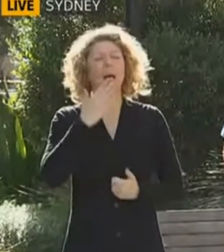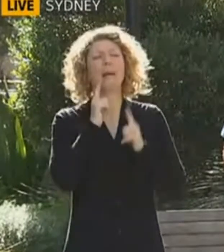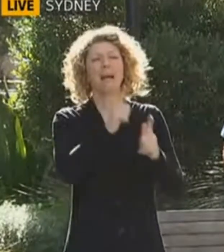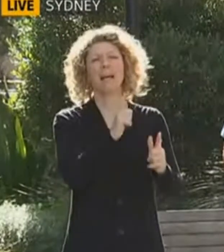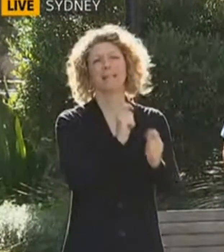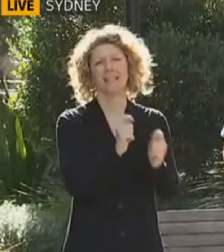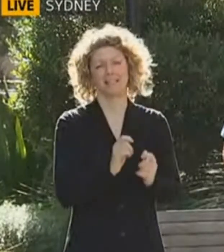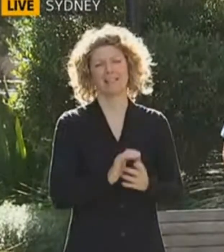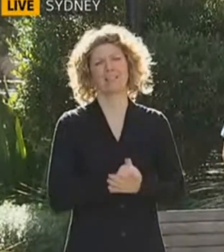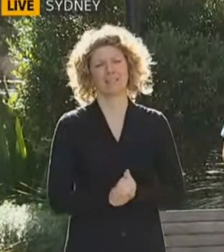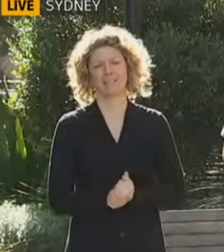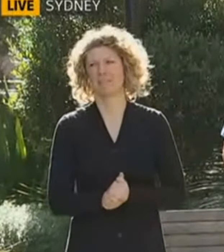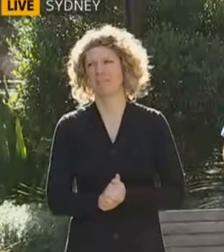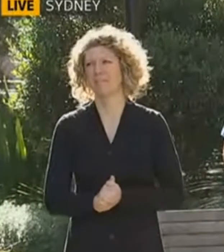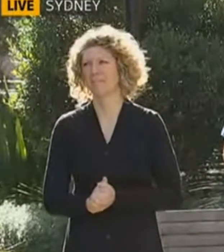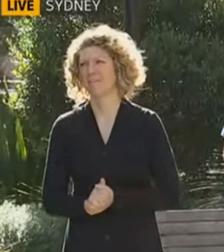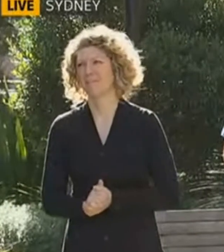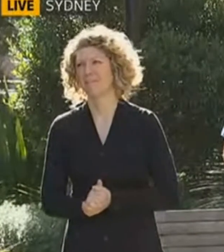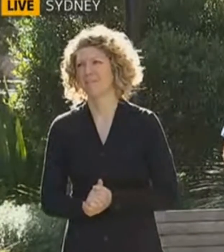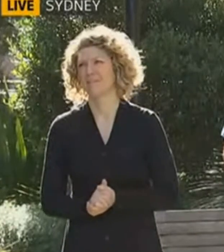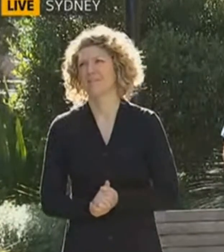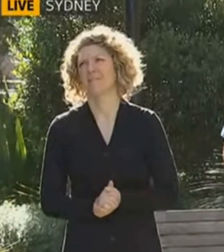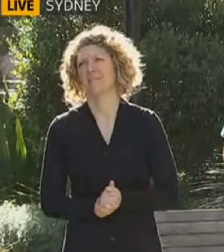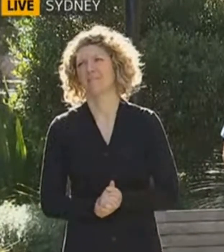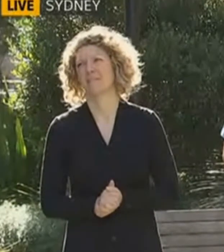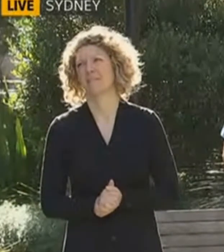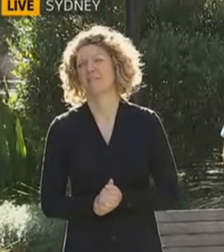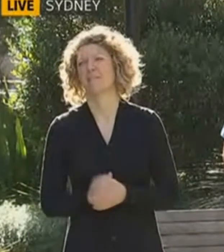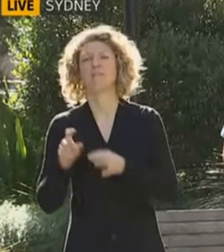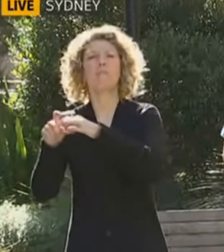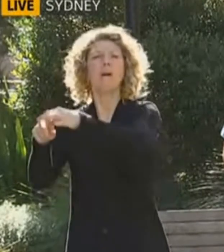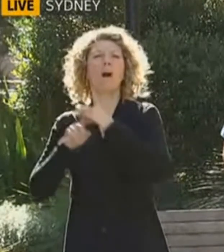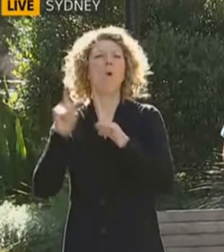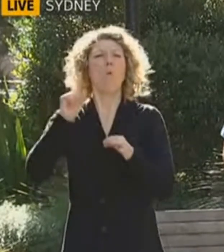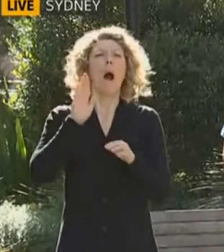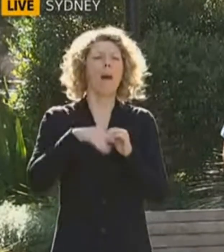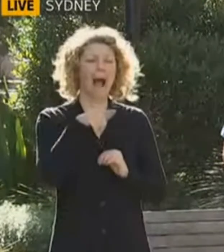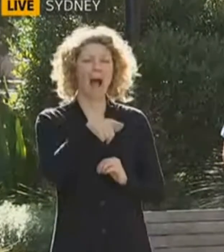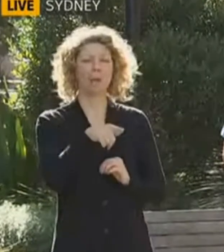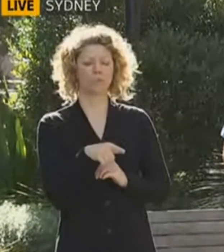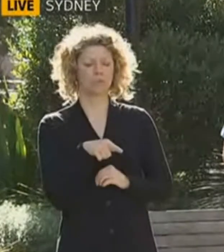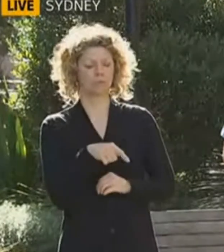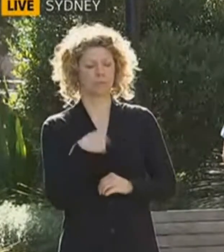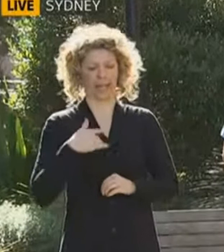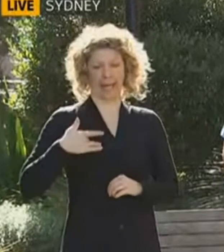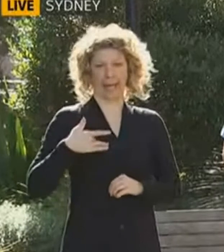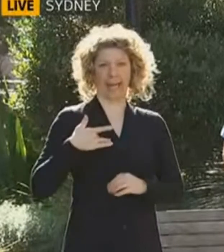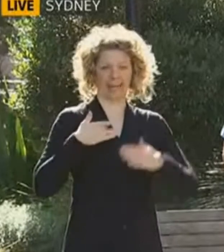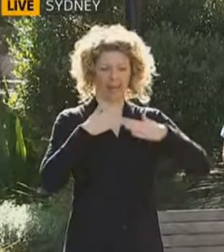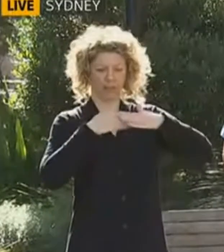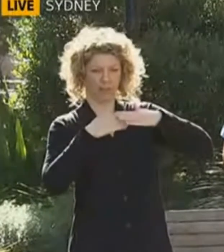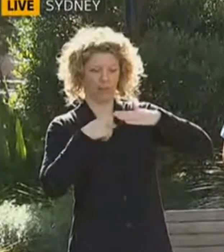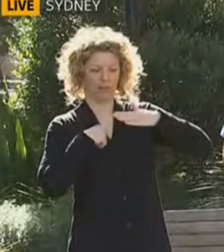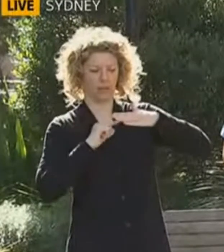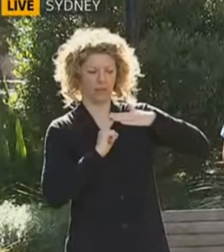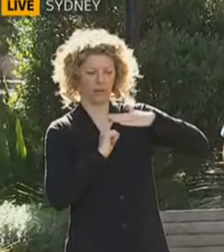this border closure? Work in Albury, for instance, and at lunchtime you just want to go over to Wodonga for a sandwich, you can't. No, unfortunately, for the next few